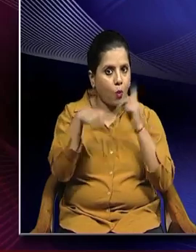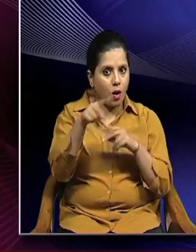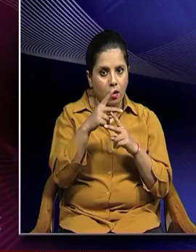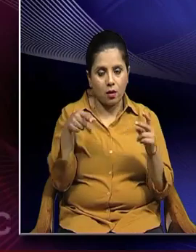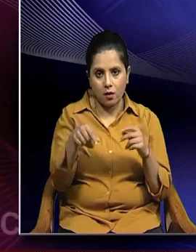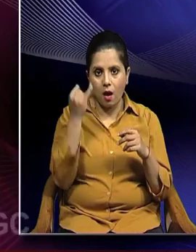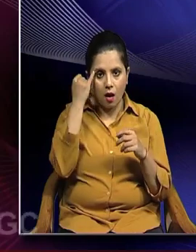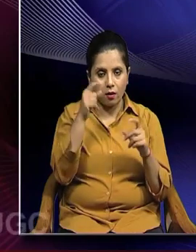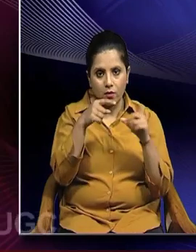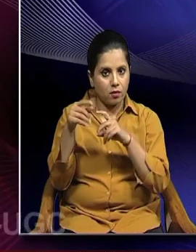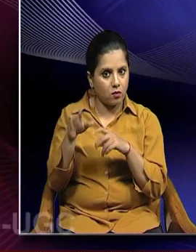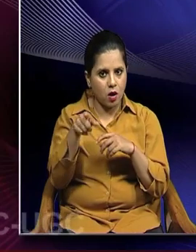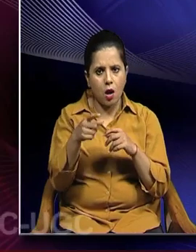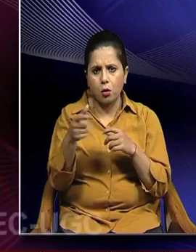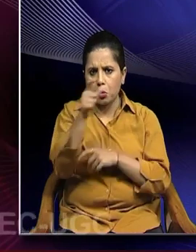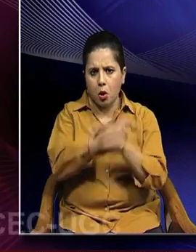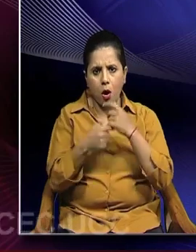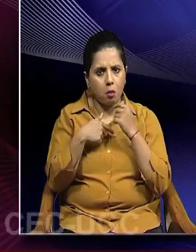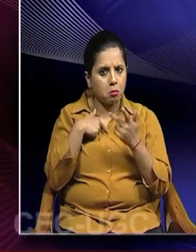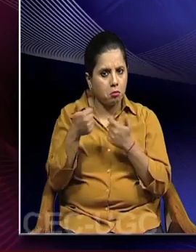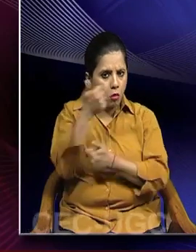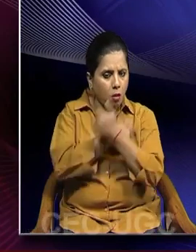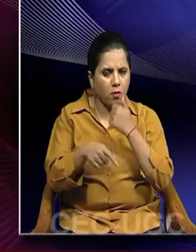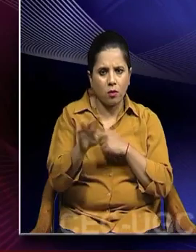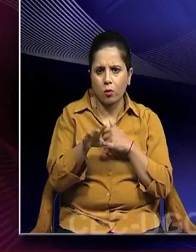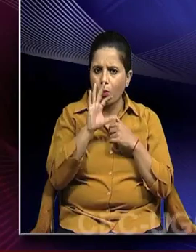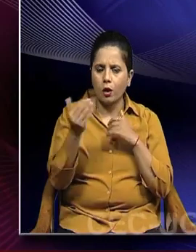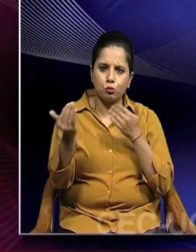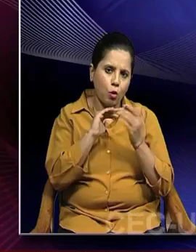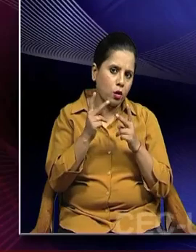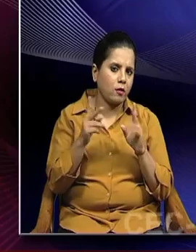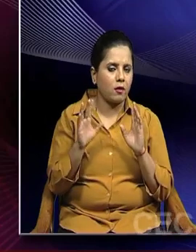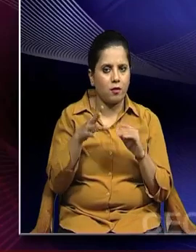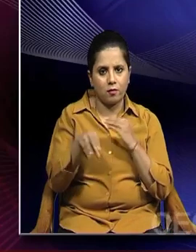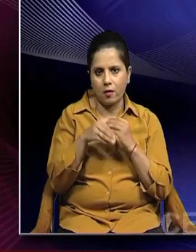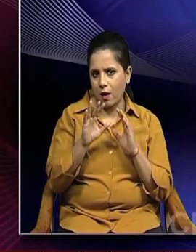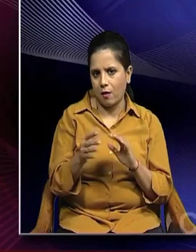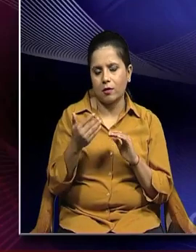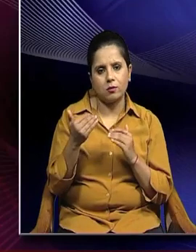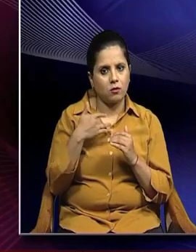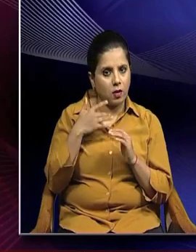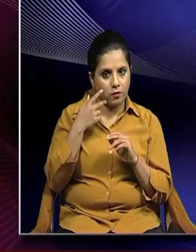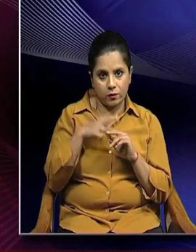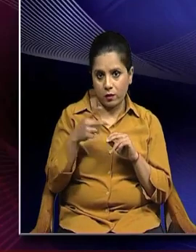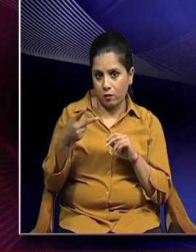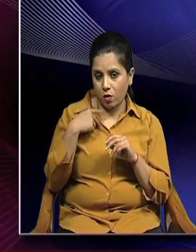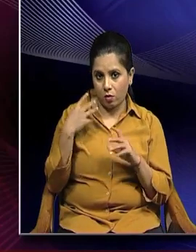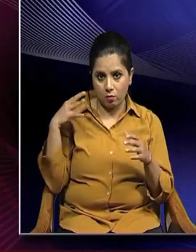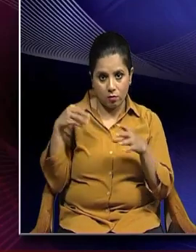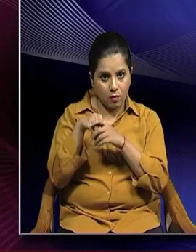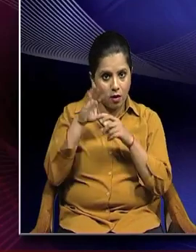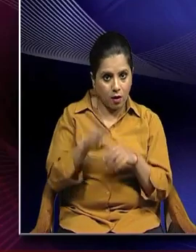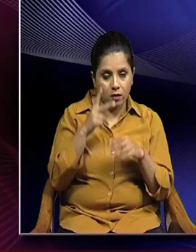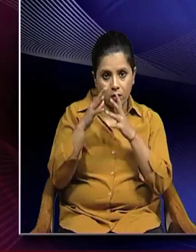not competitive in nature, they are complementary to each other. If we somehow club the